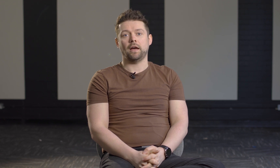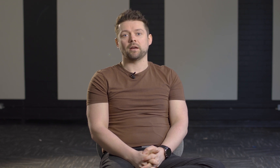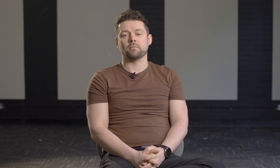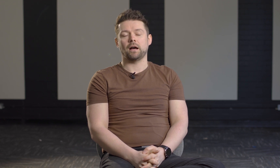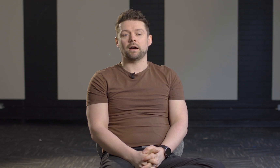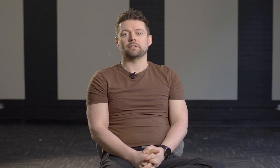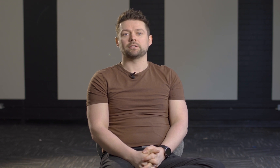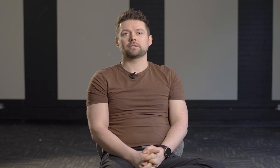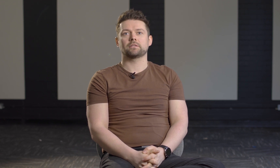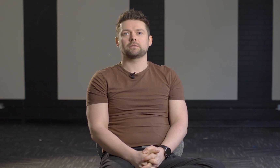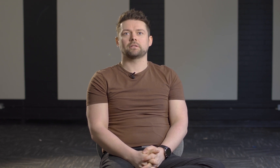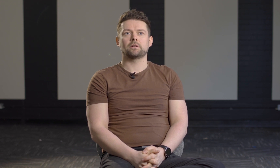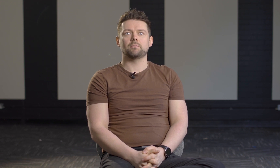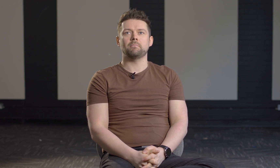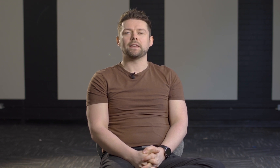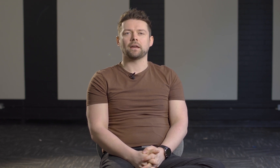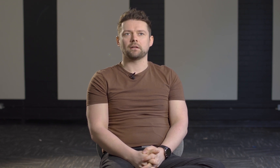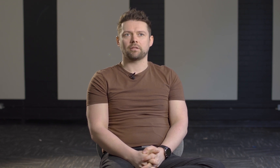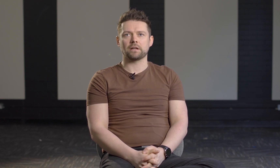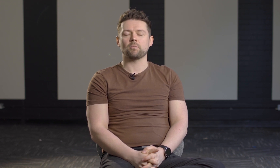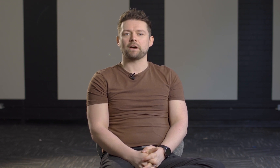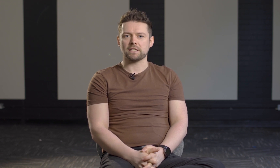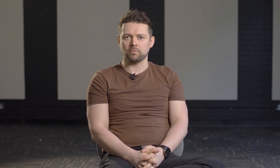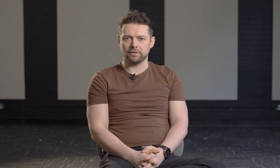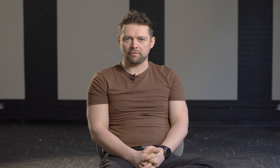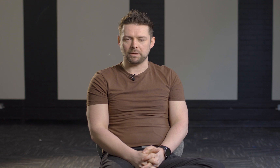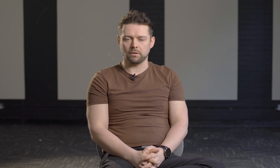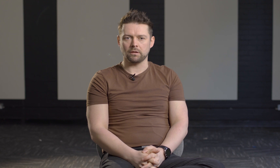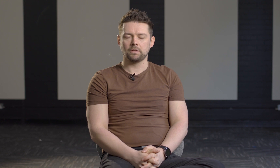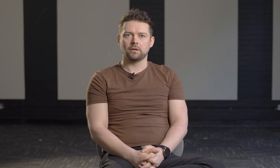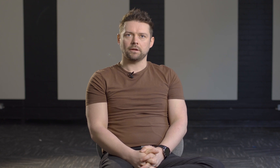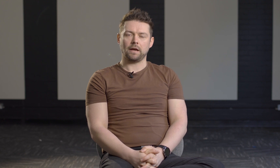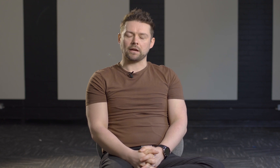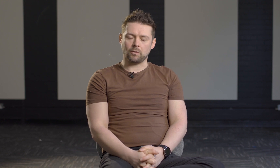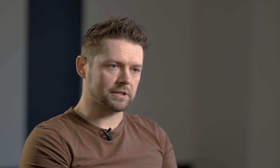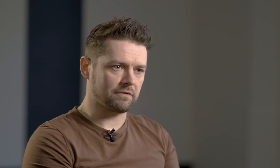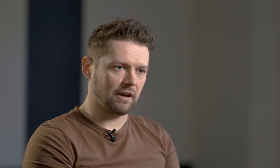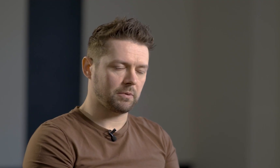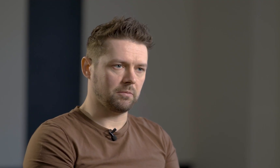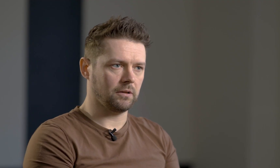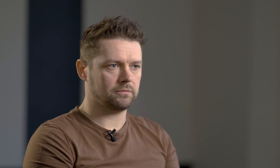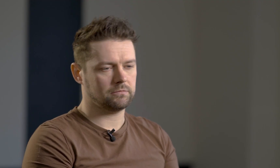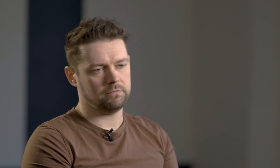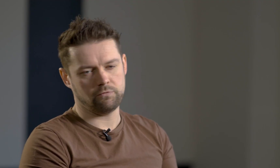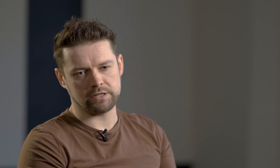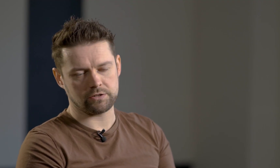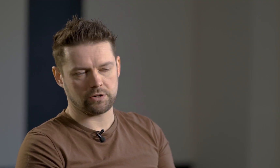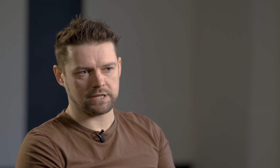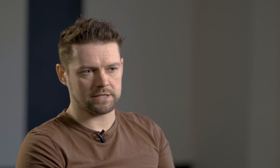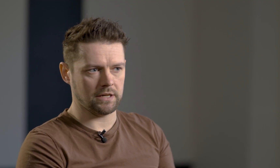and making things more accessible for deaf people. getting equality for deaf people. Recent